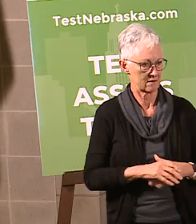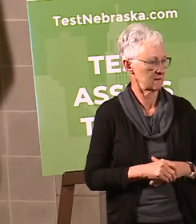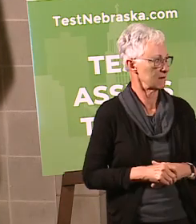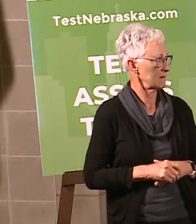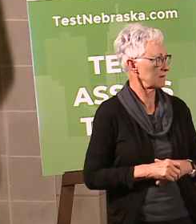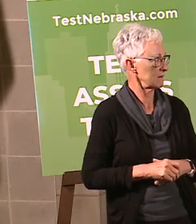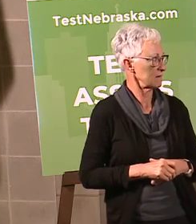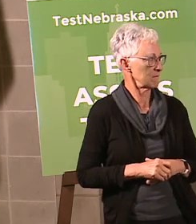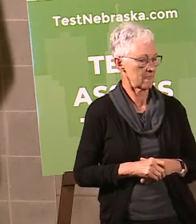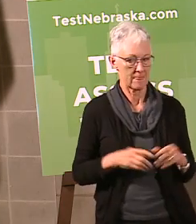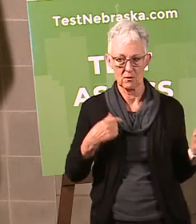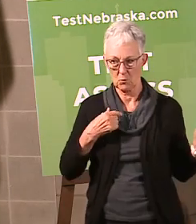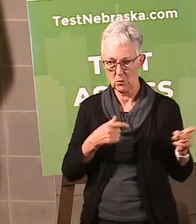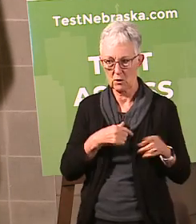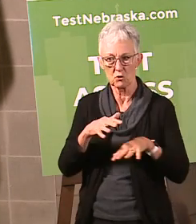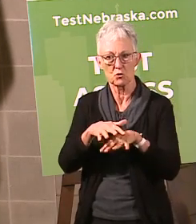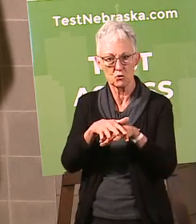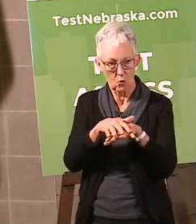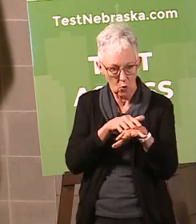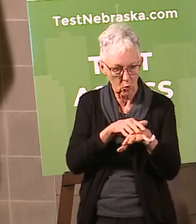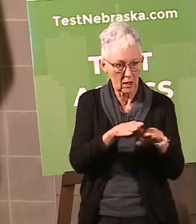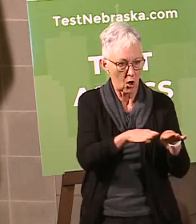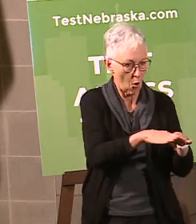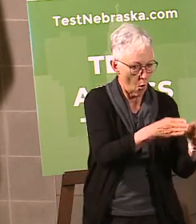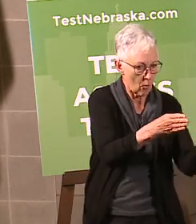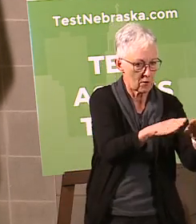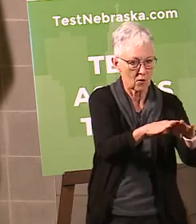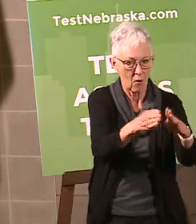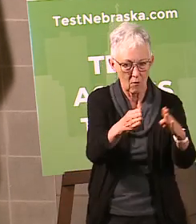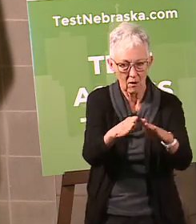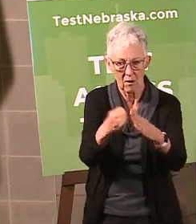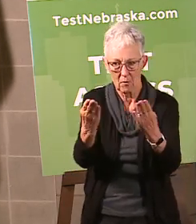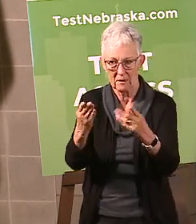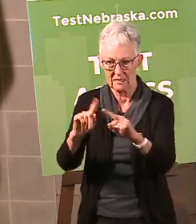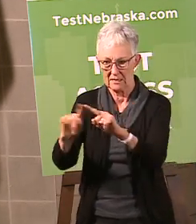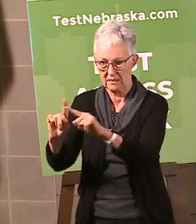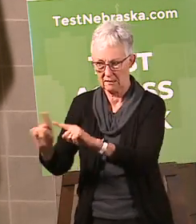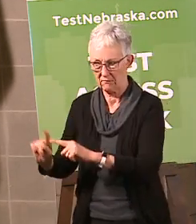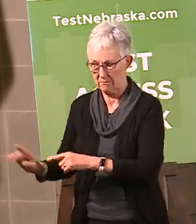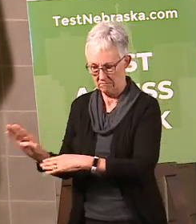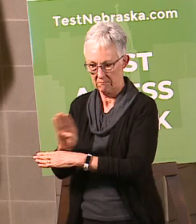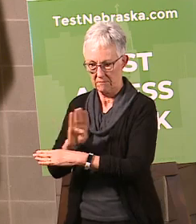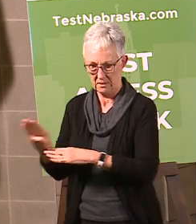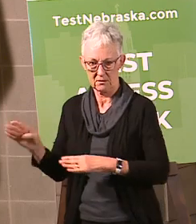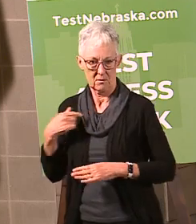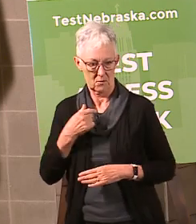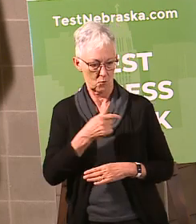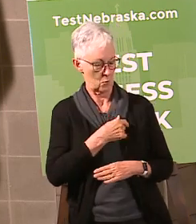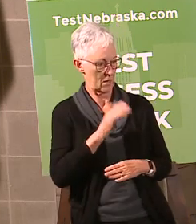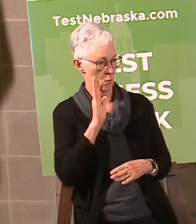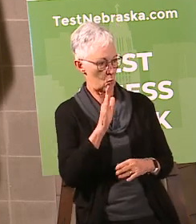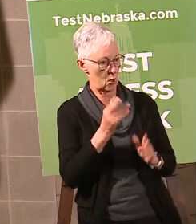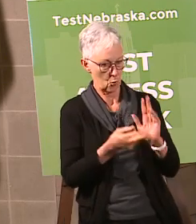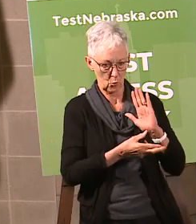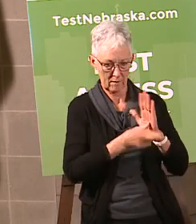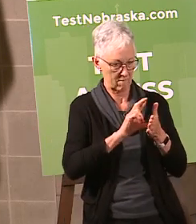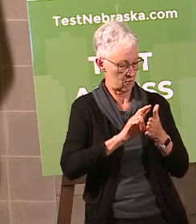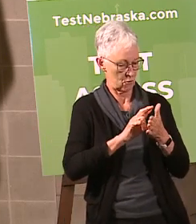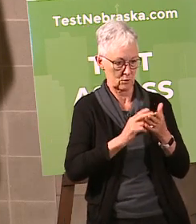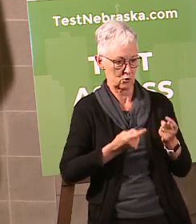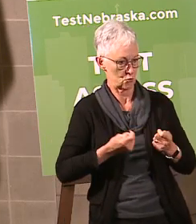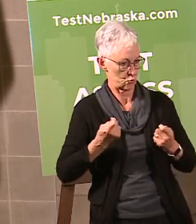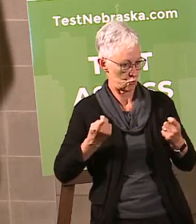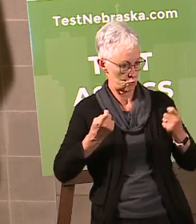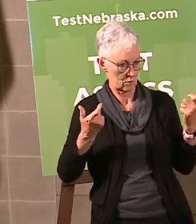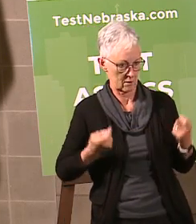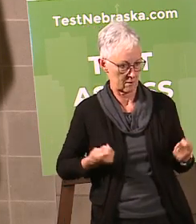time, slowly loosening restrictions at a time. We'll certainly review what with regard to strip clubs, with regard to when we loosen the restrictions